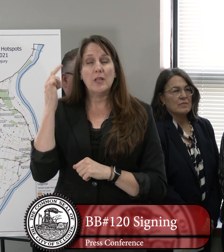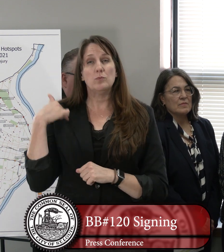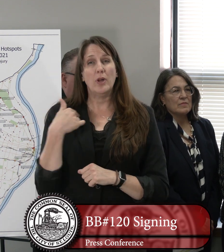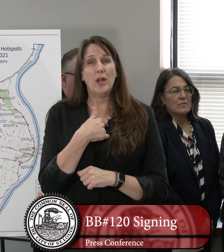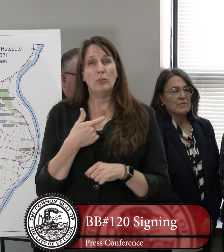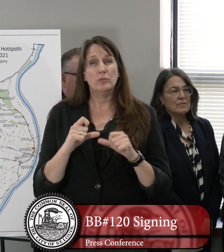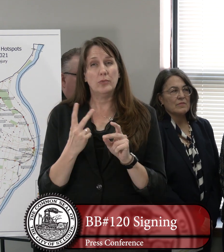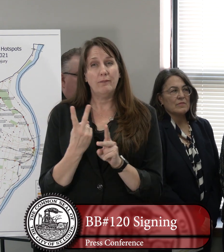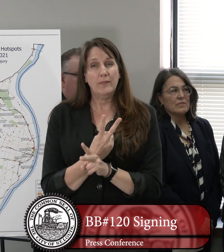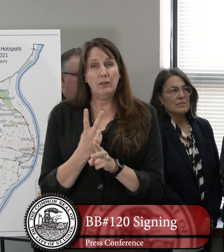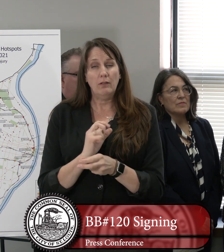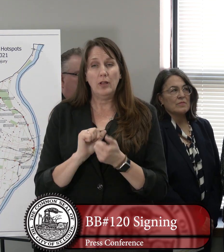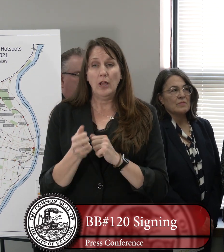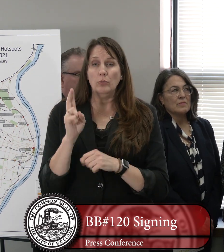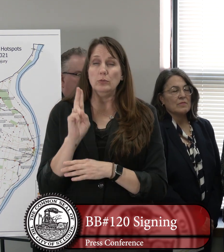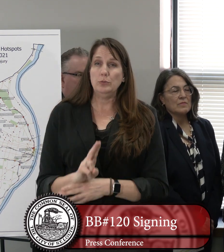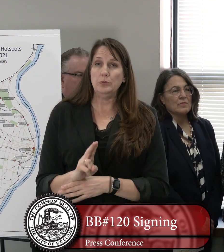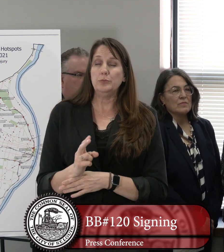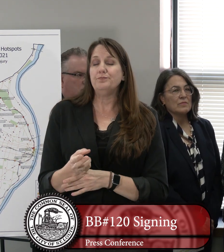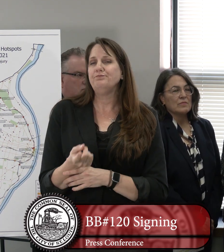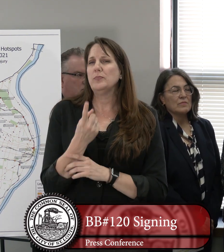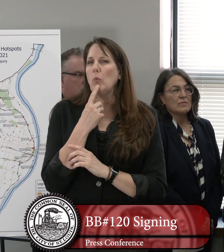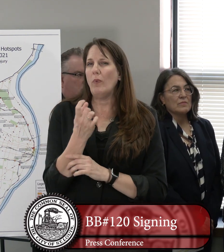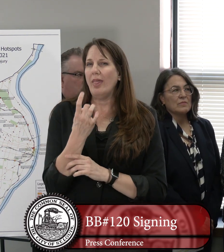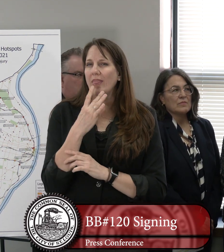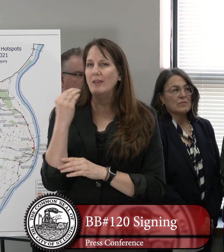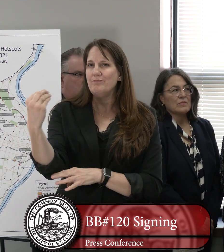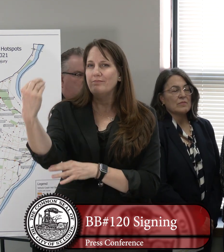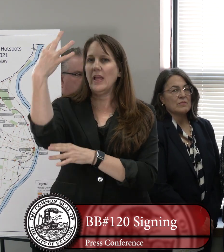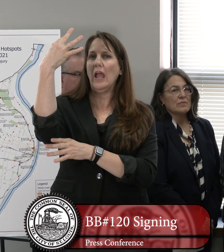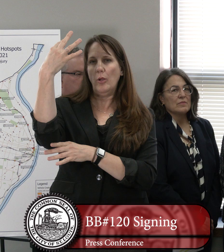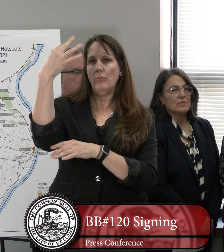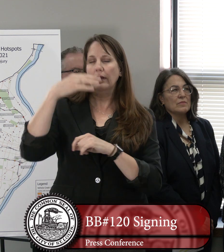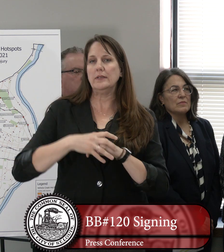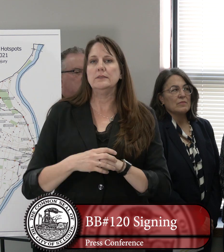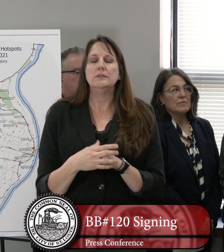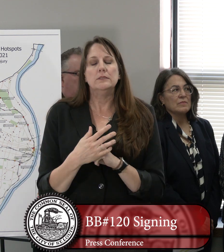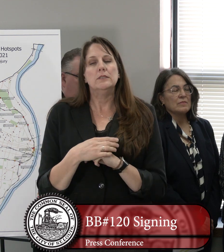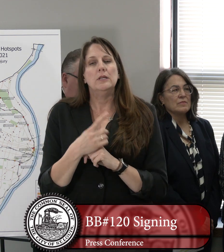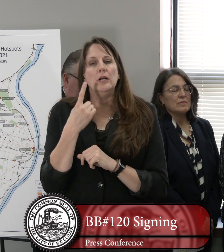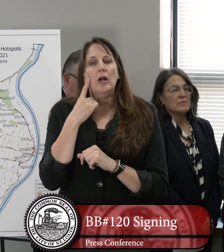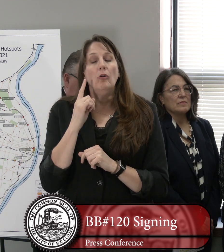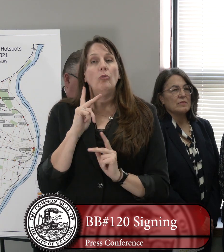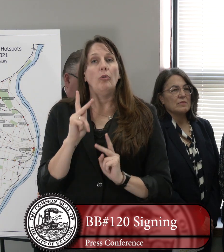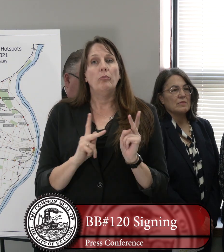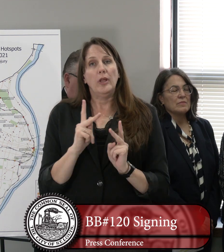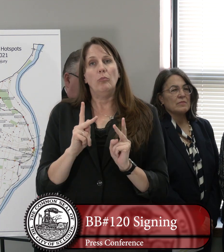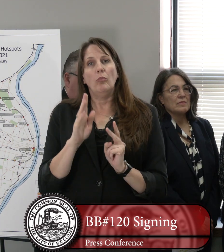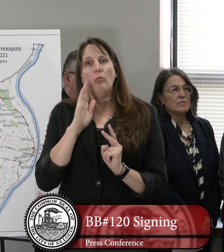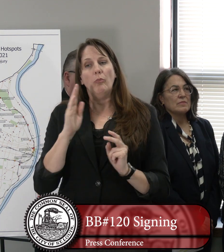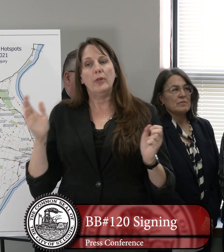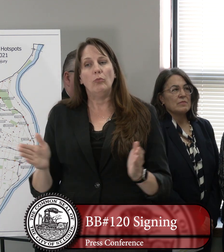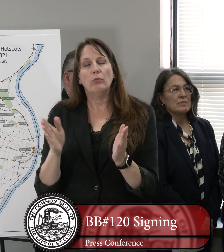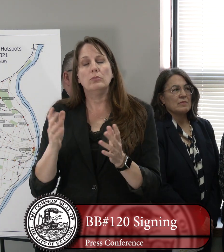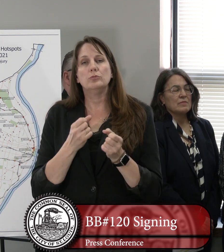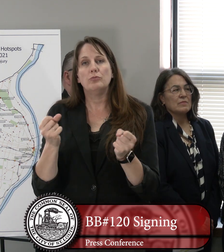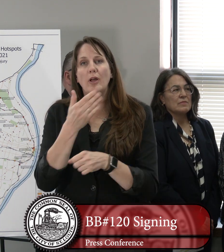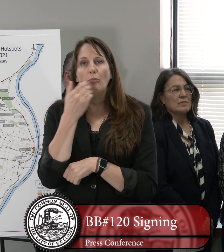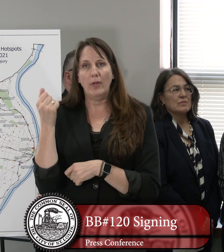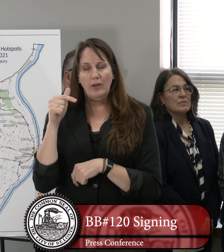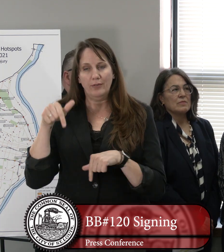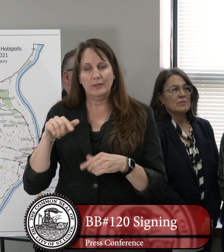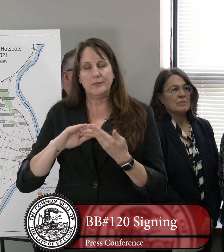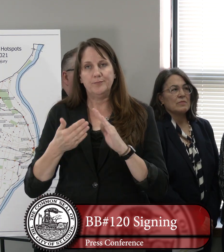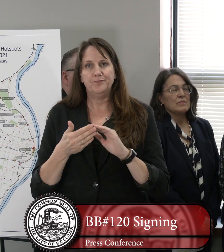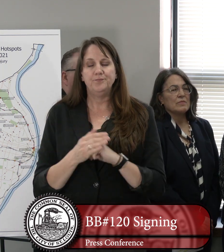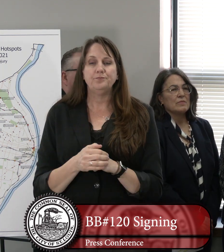automated traffic enforcement or red light cameras to discourage reckless driving across St. Louis. Studies have shown